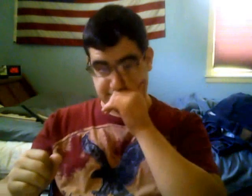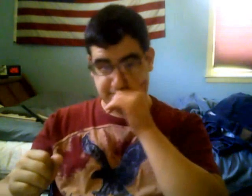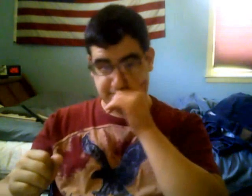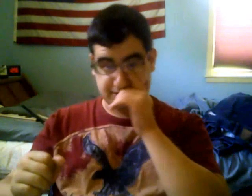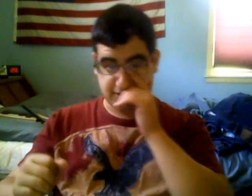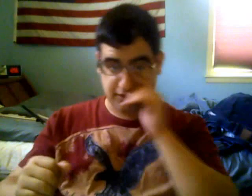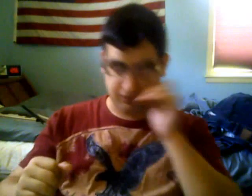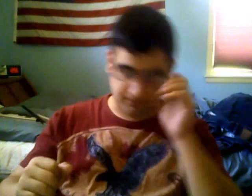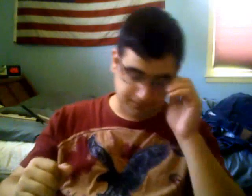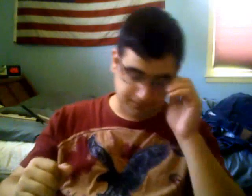1976 election.